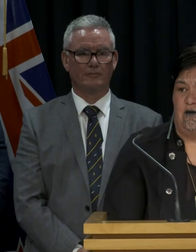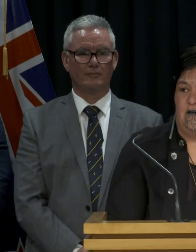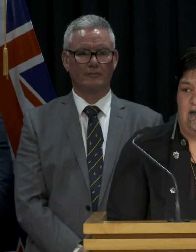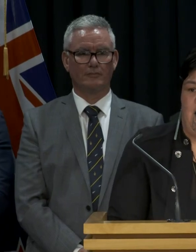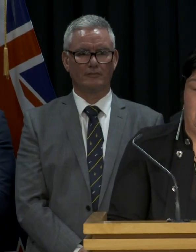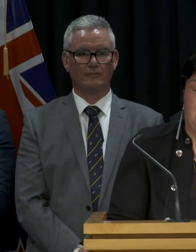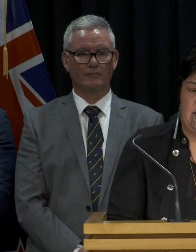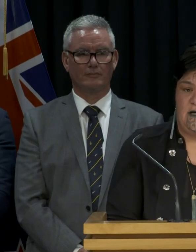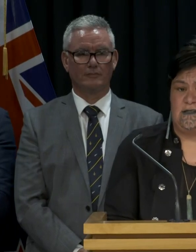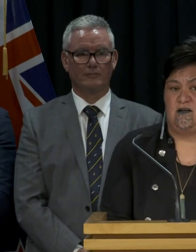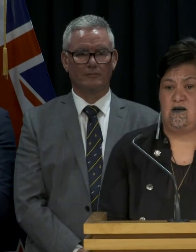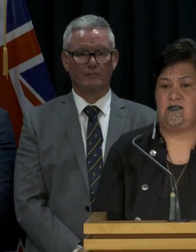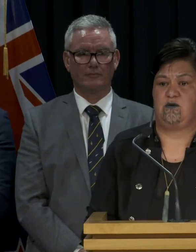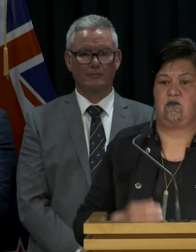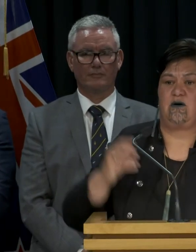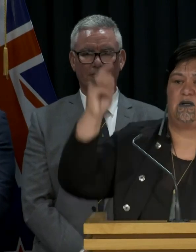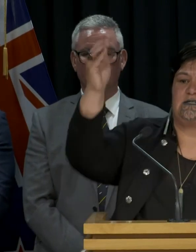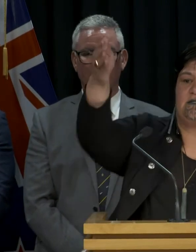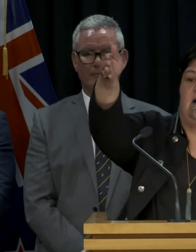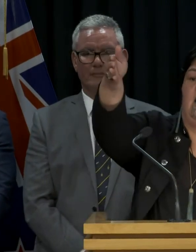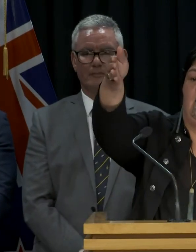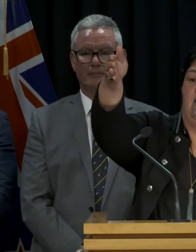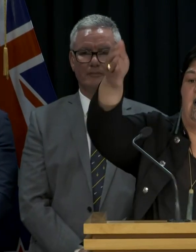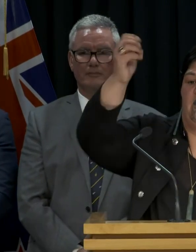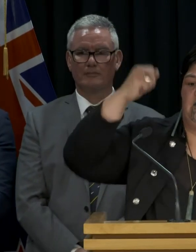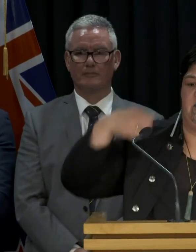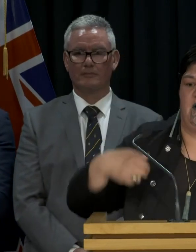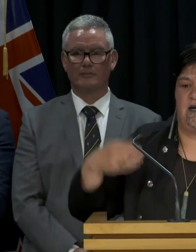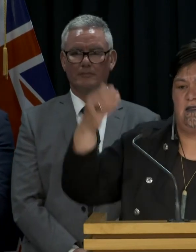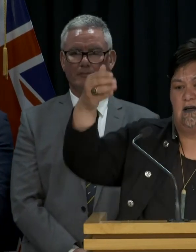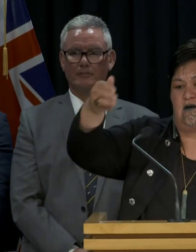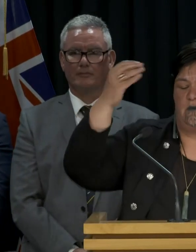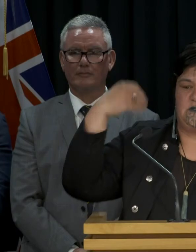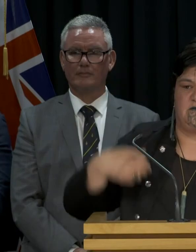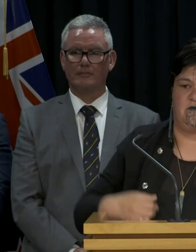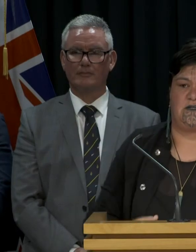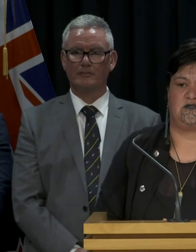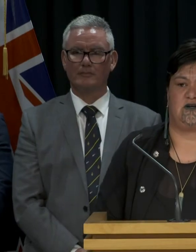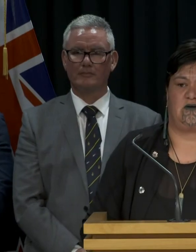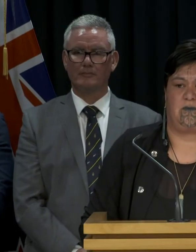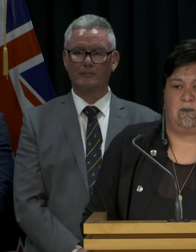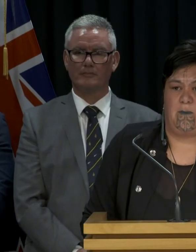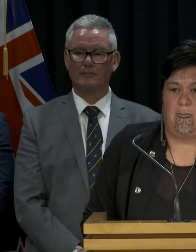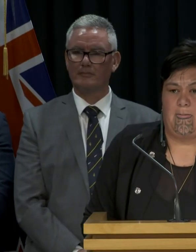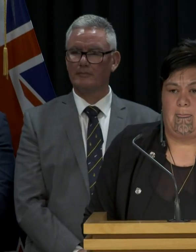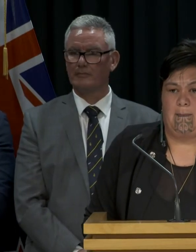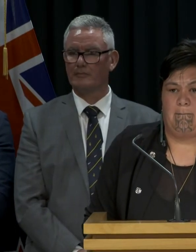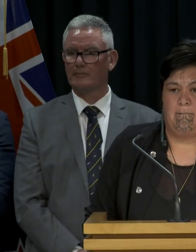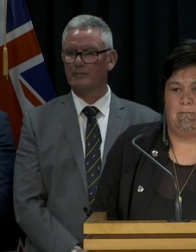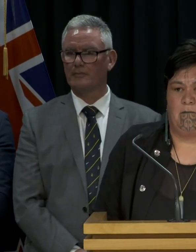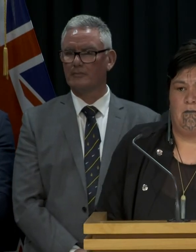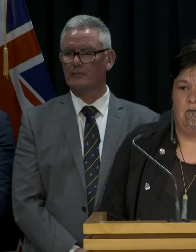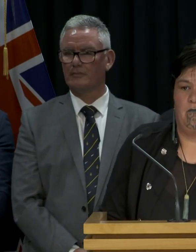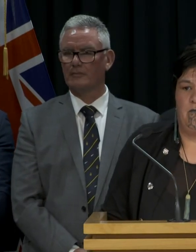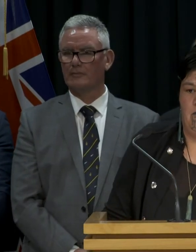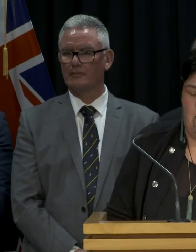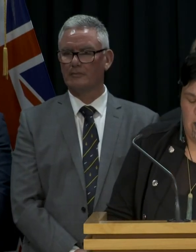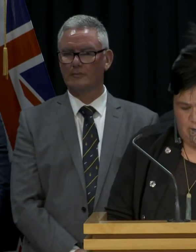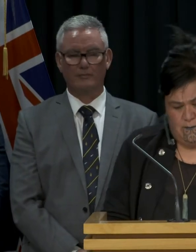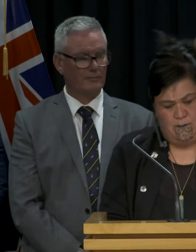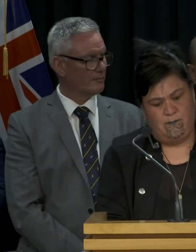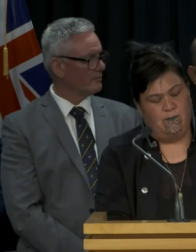anything further than that I'll be discussing closely with the Prime Minister. We'll come over to Mikey and then we'll come to the front to Joe. Wondering if I could ask Mika